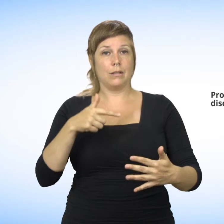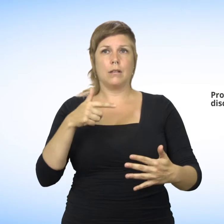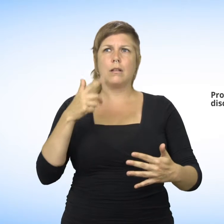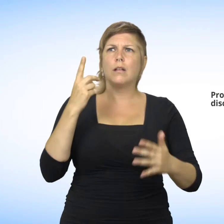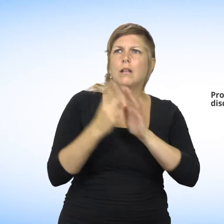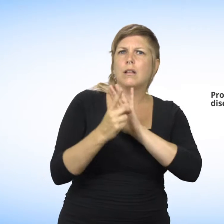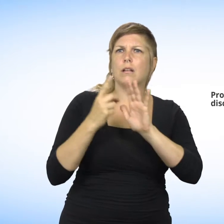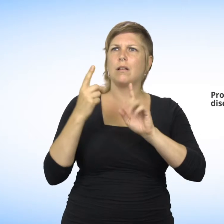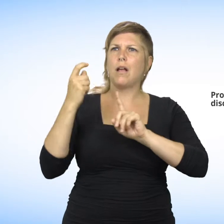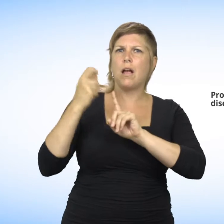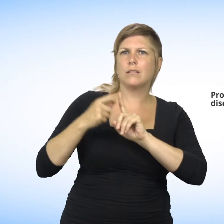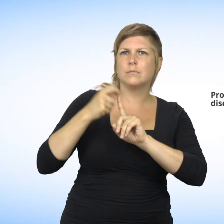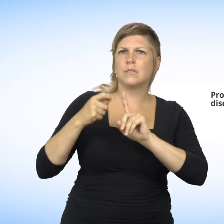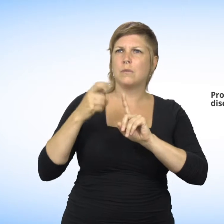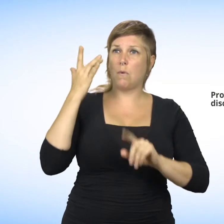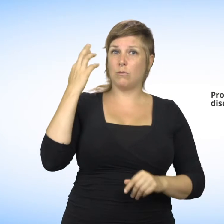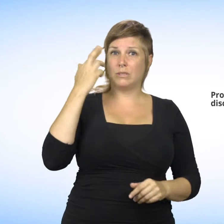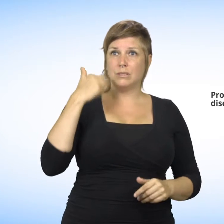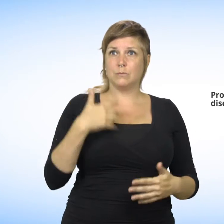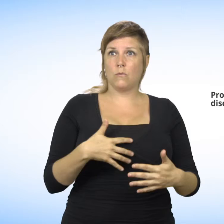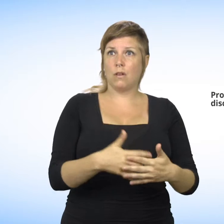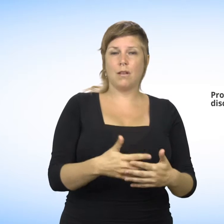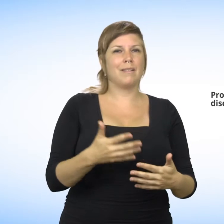Pregnancy is a prohibited ground of discrimination and harassment.